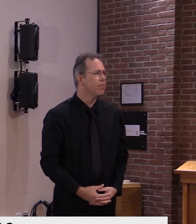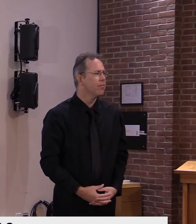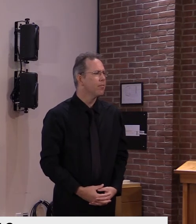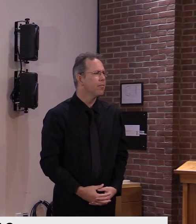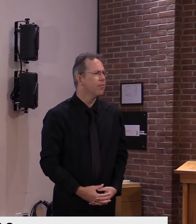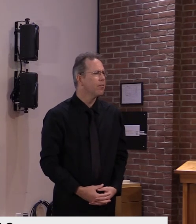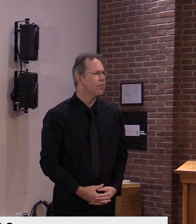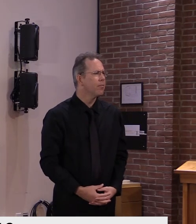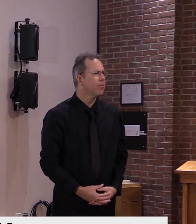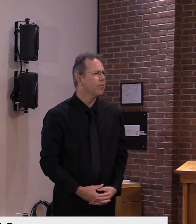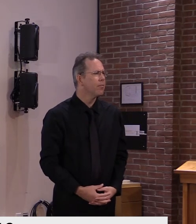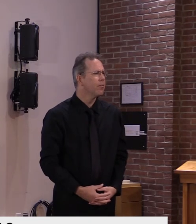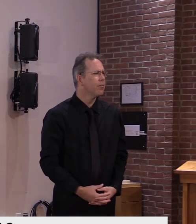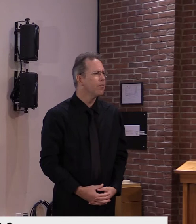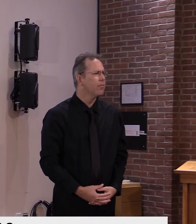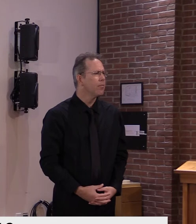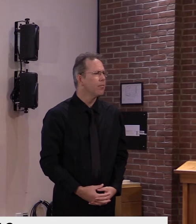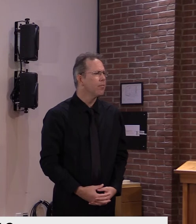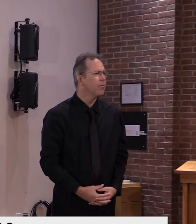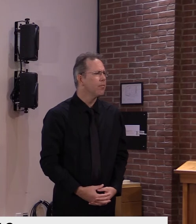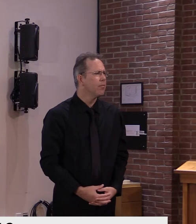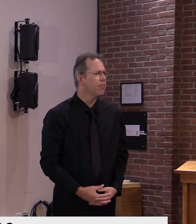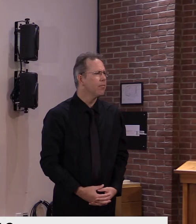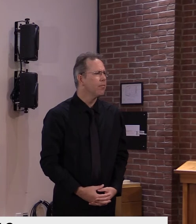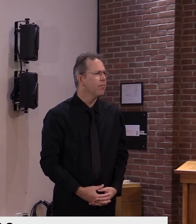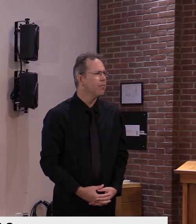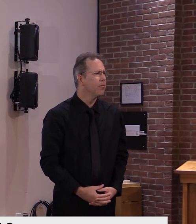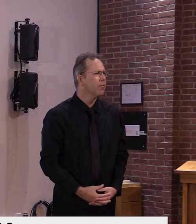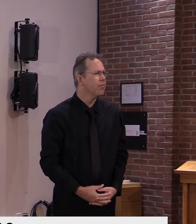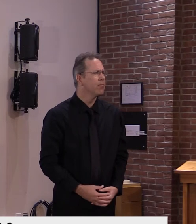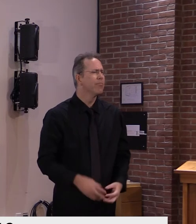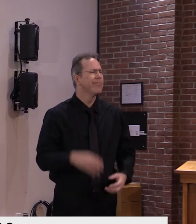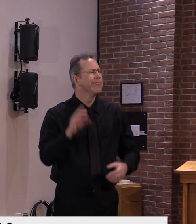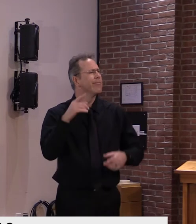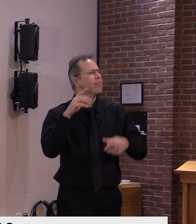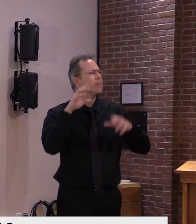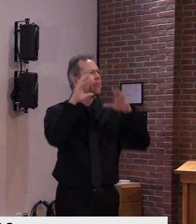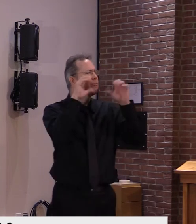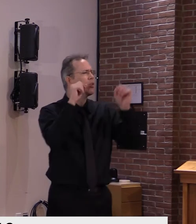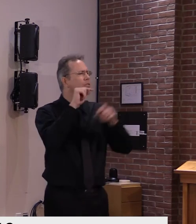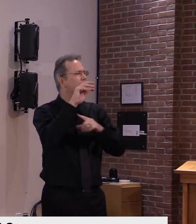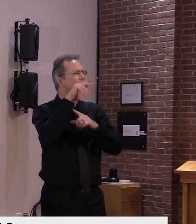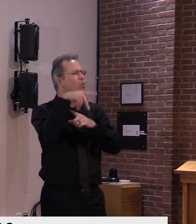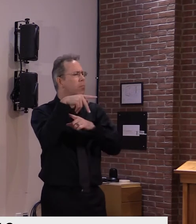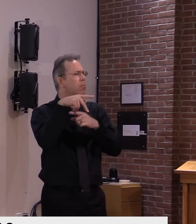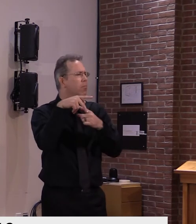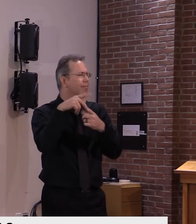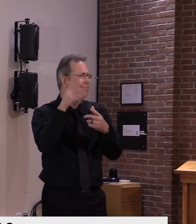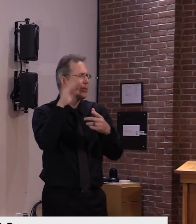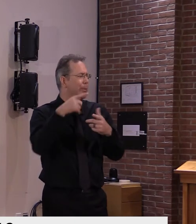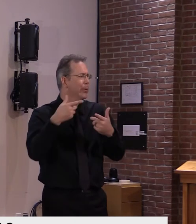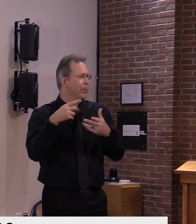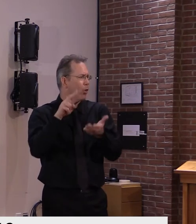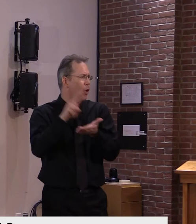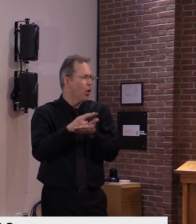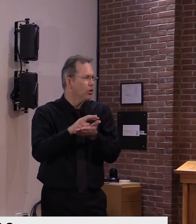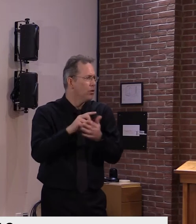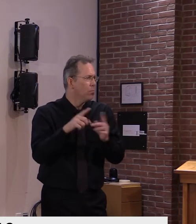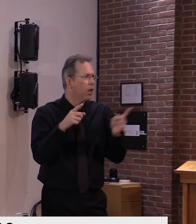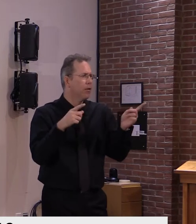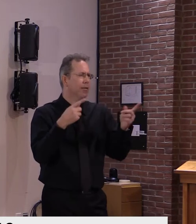of the electoral process? And what should be done to restore that, and did the National Governors Association do enough on